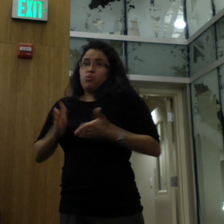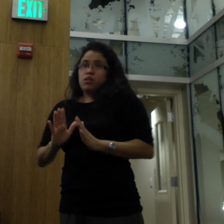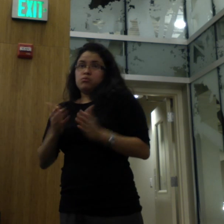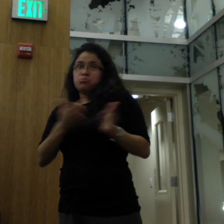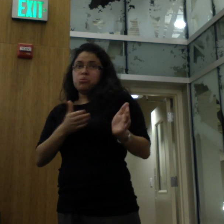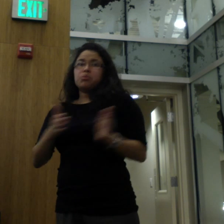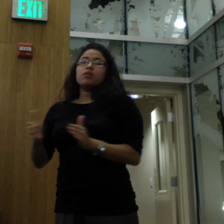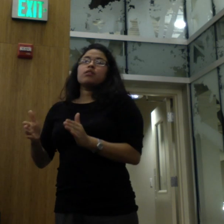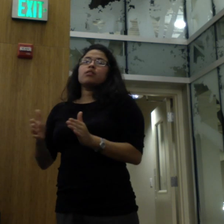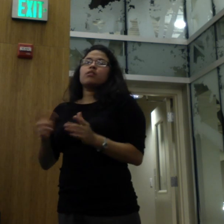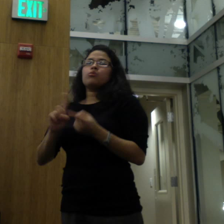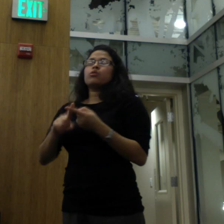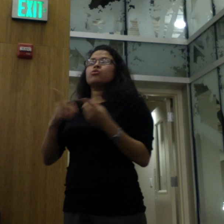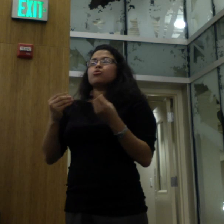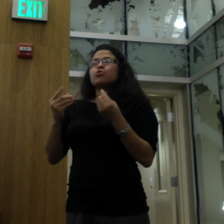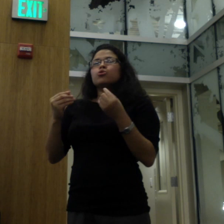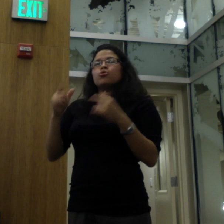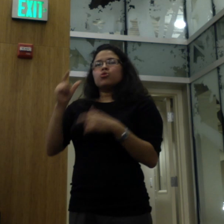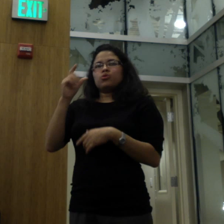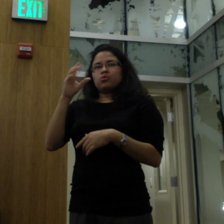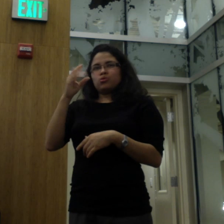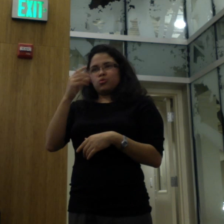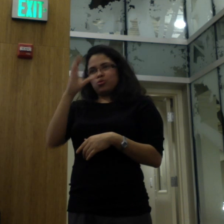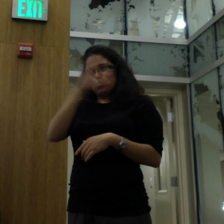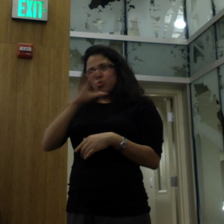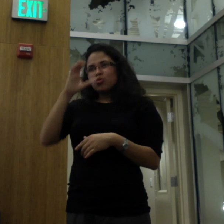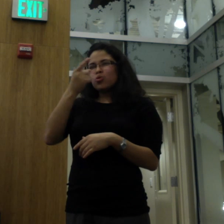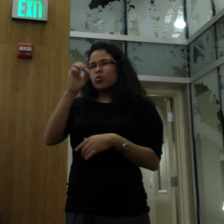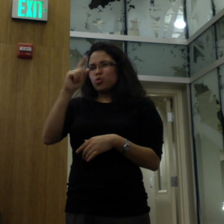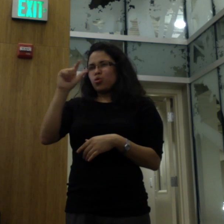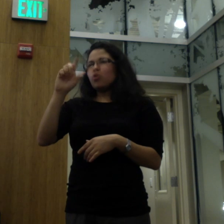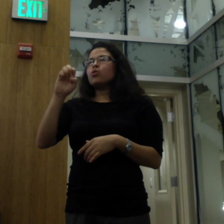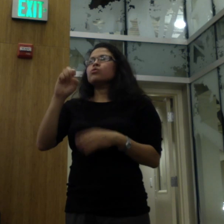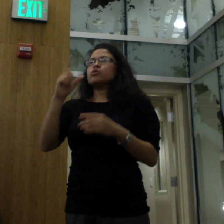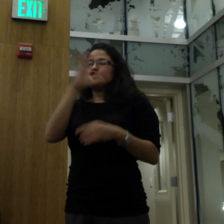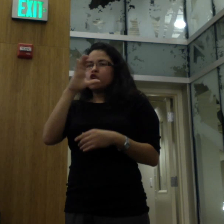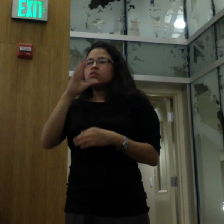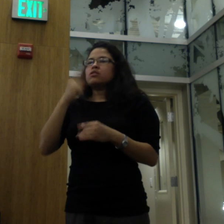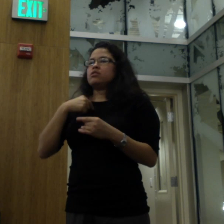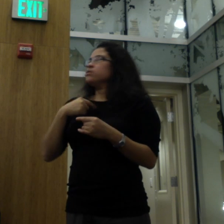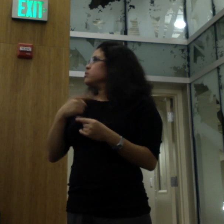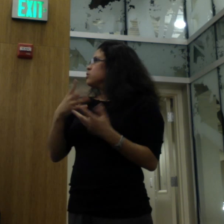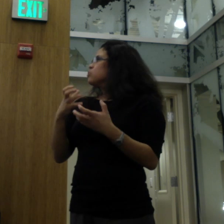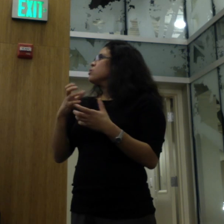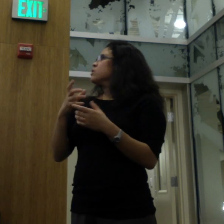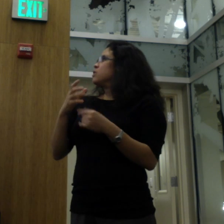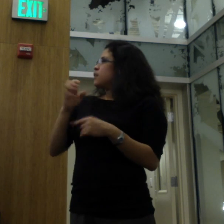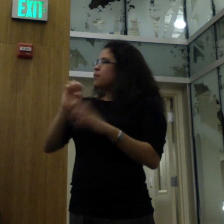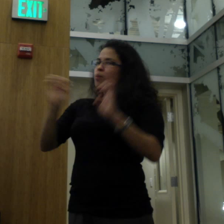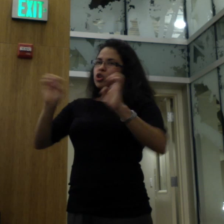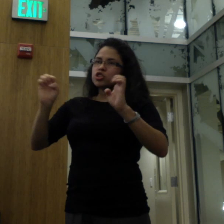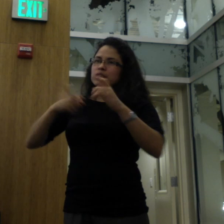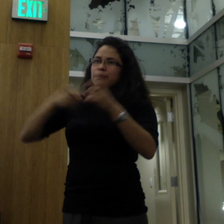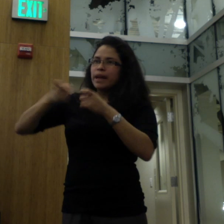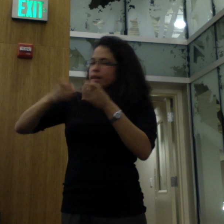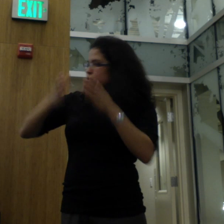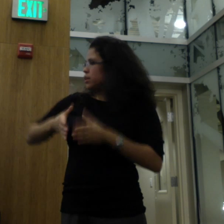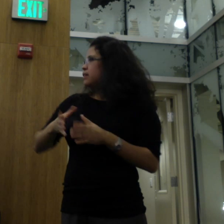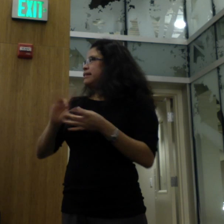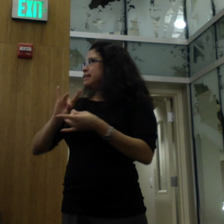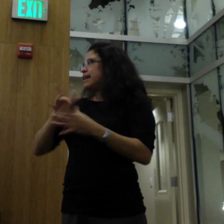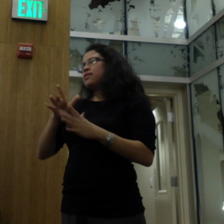So when you're doing your Google searches, search for emergency management preparedness or emergency preparedness, disaster